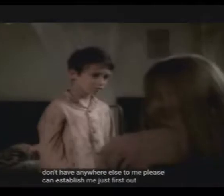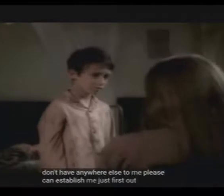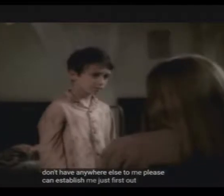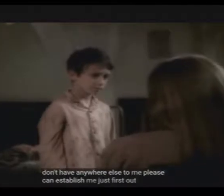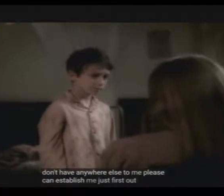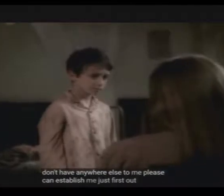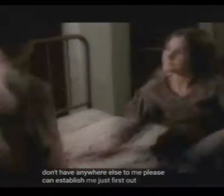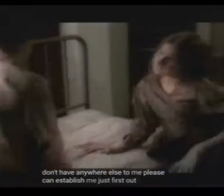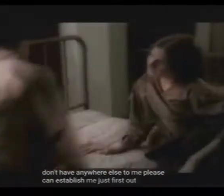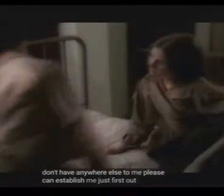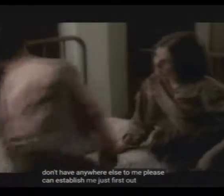tonight.